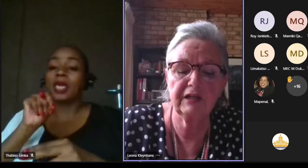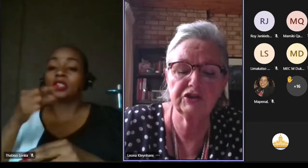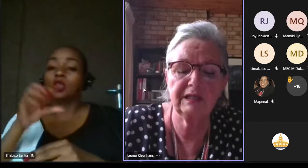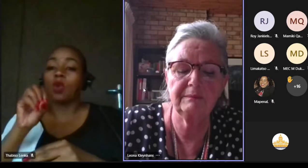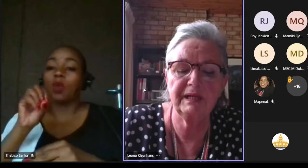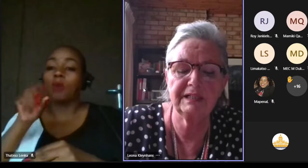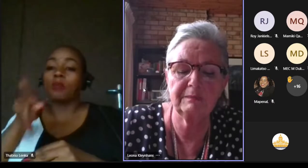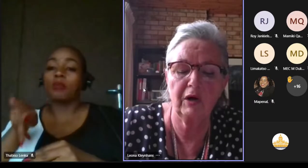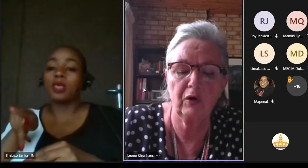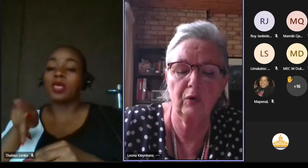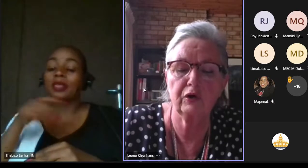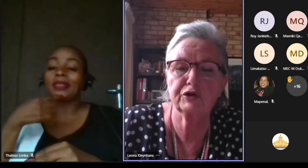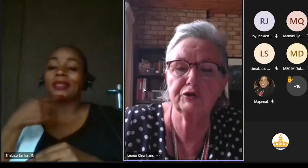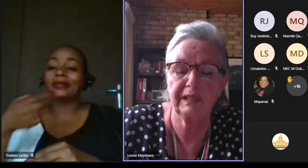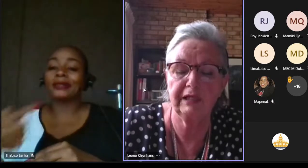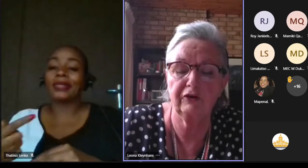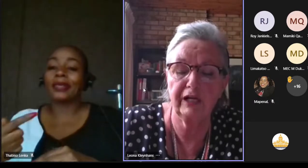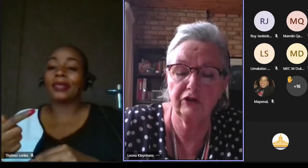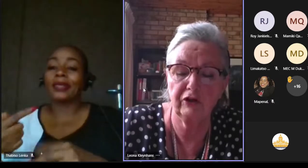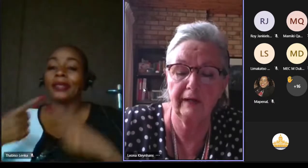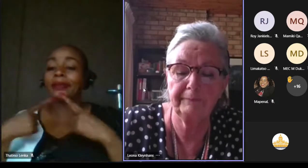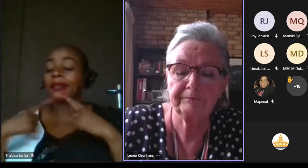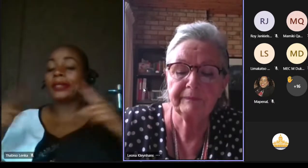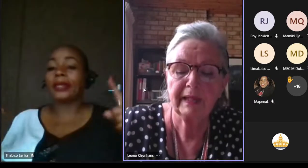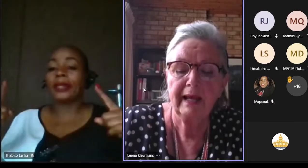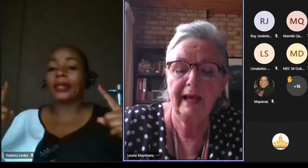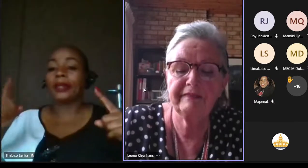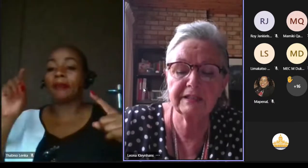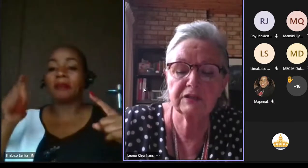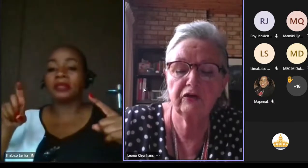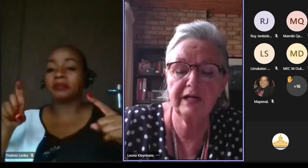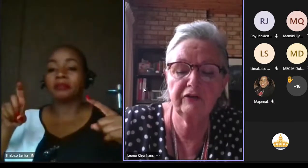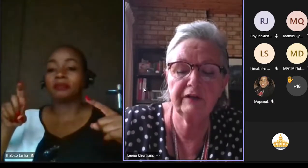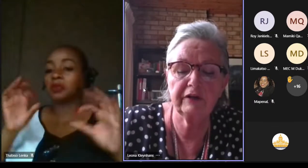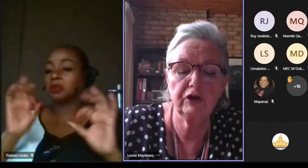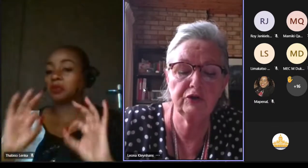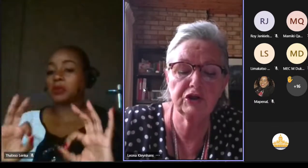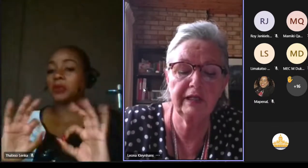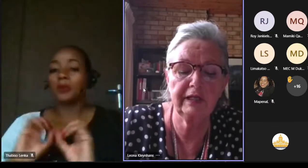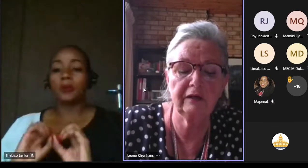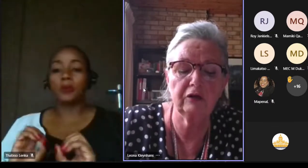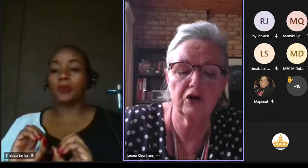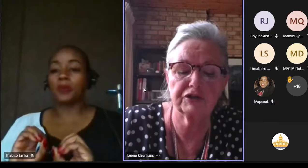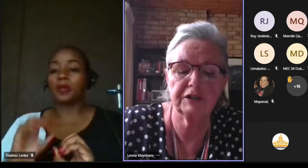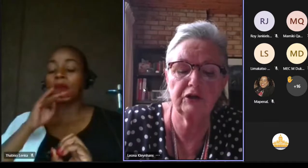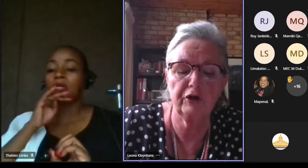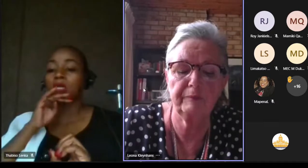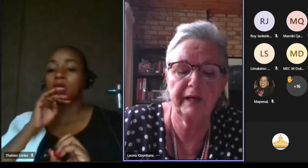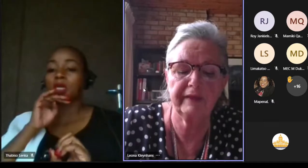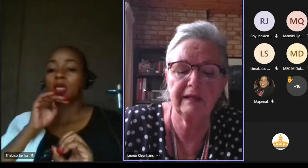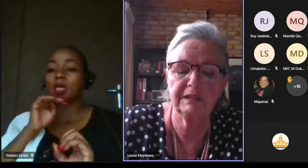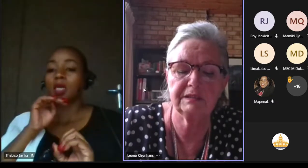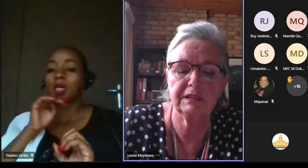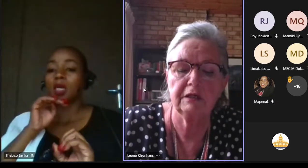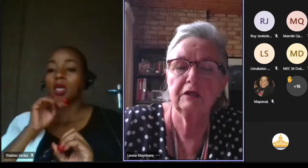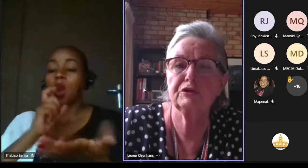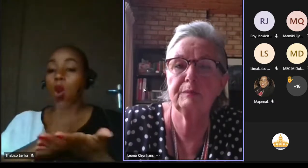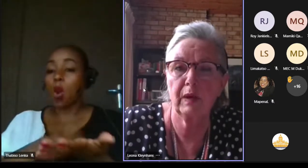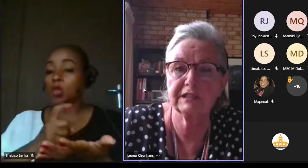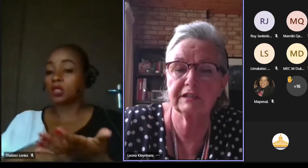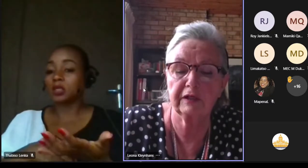the intervention in Metsimaholo to be irregular and thus rendering the huge legal costs incurred by the